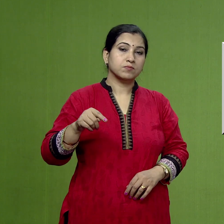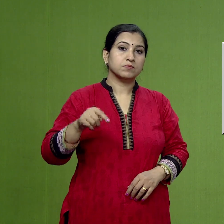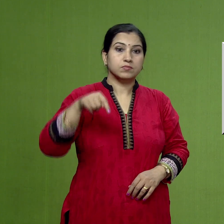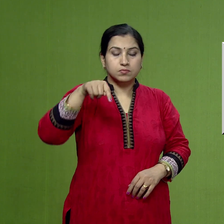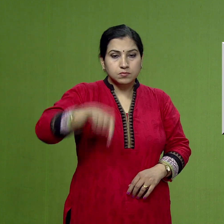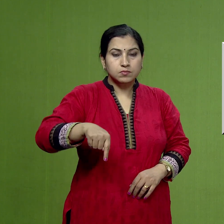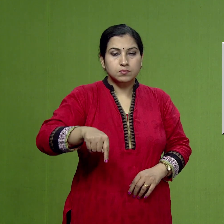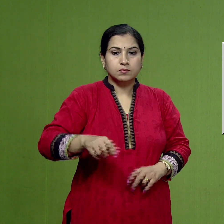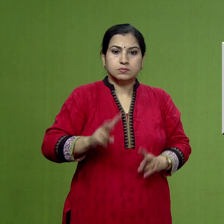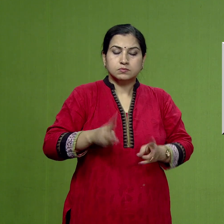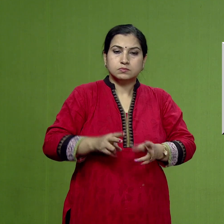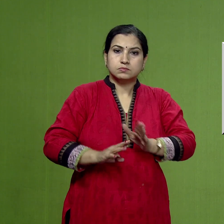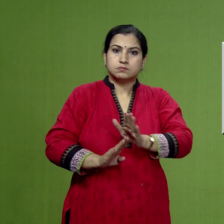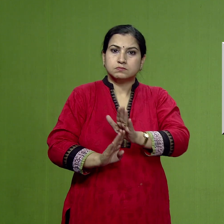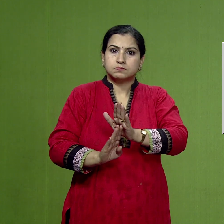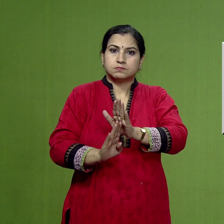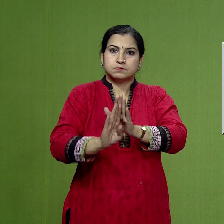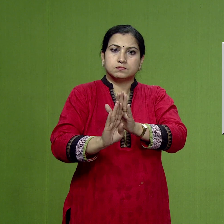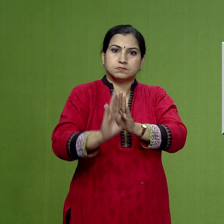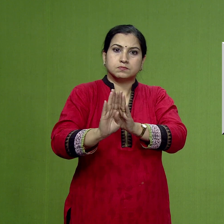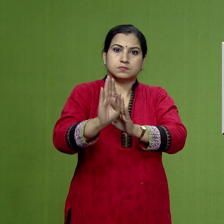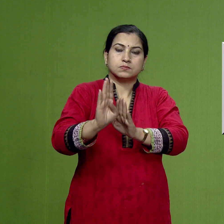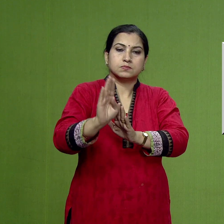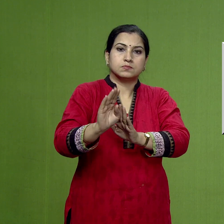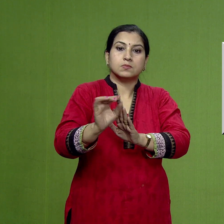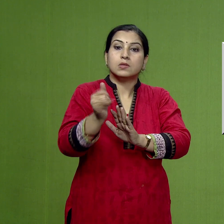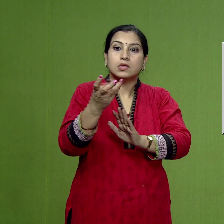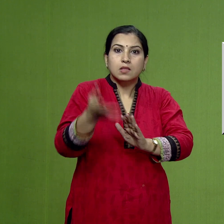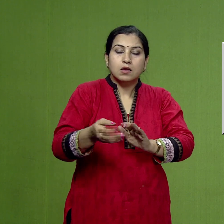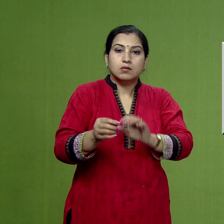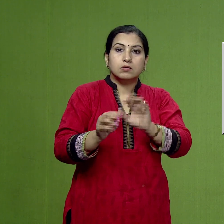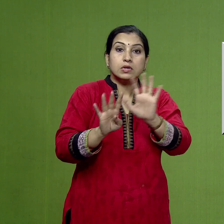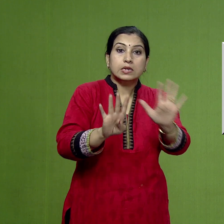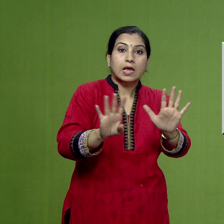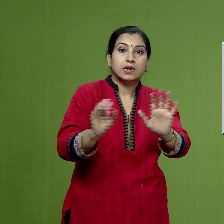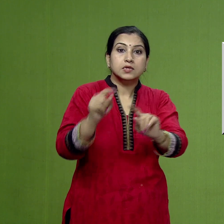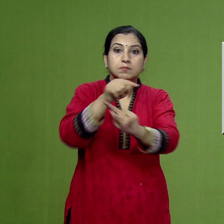It has steadily increased from 90% per square kilometer.